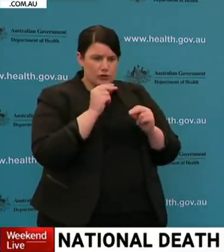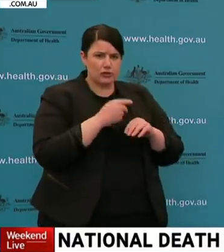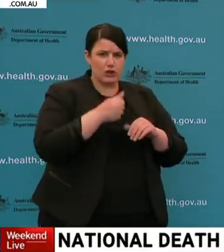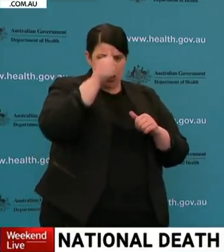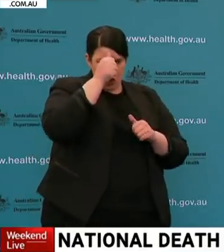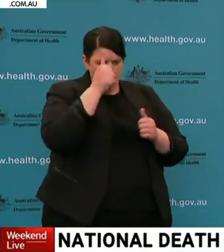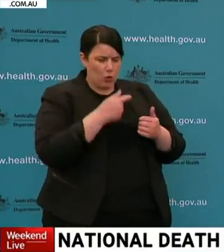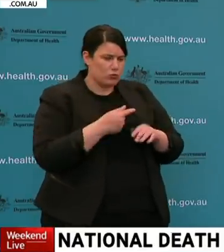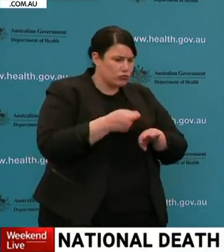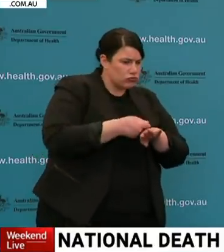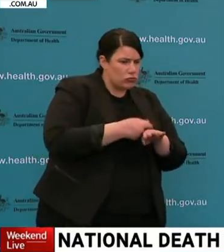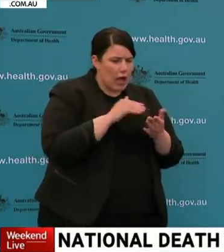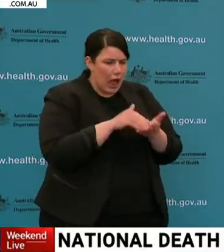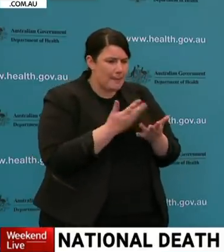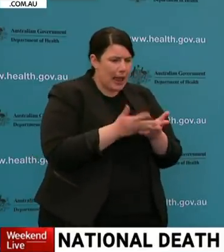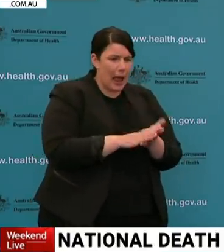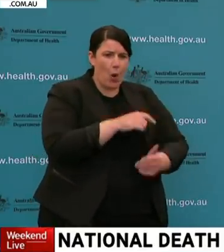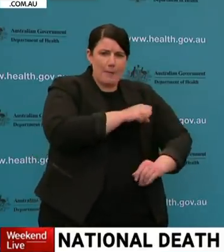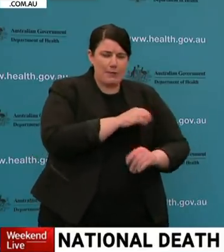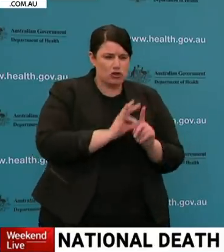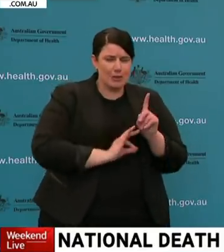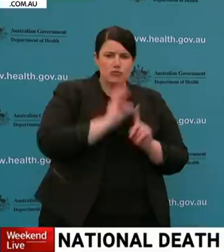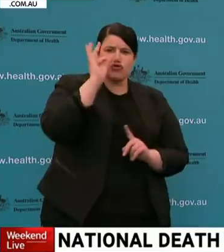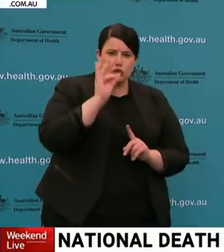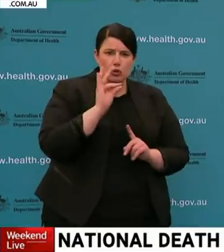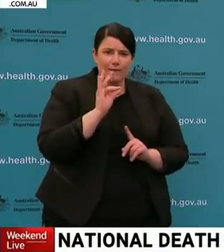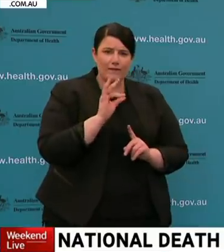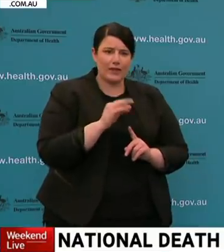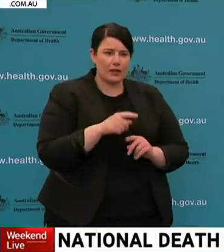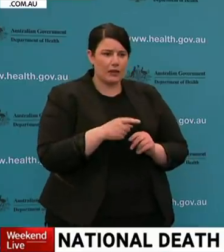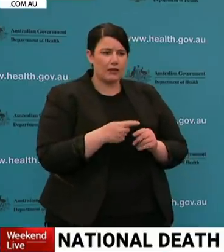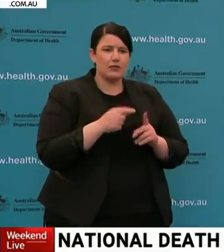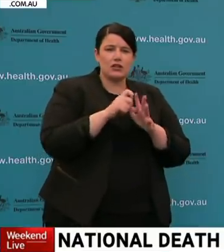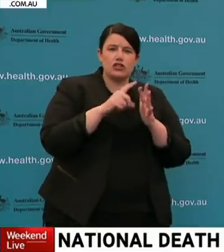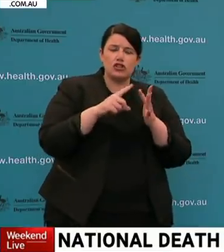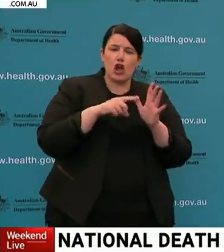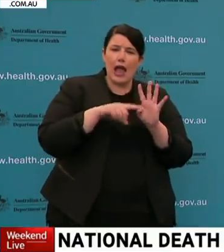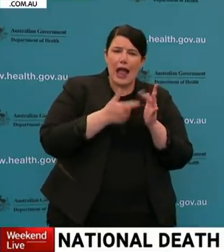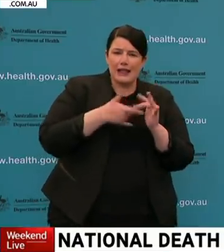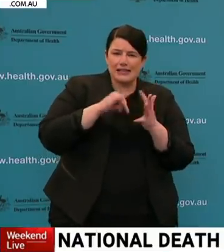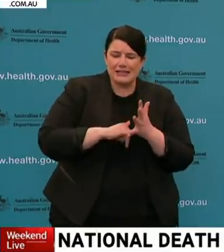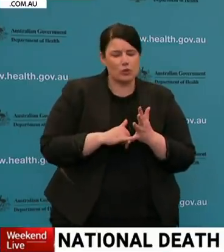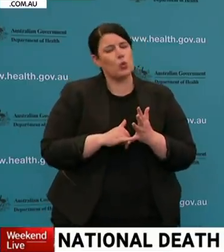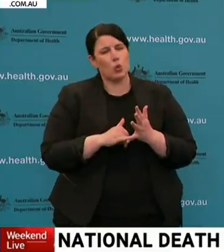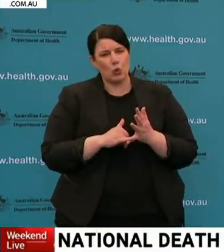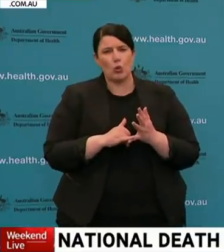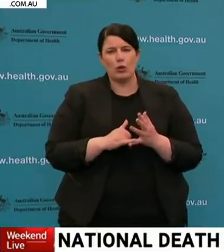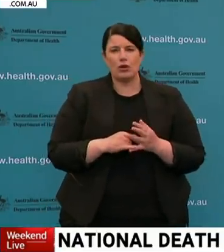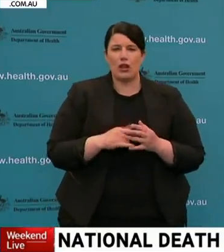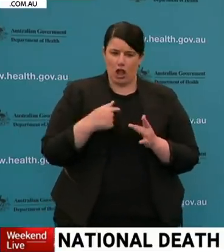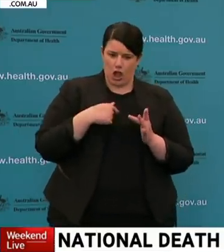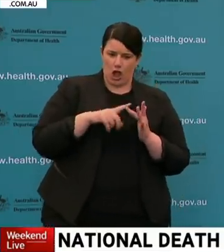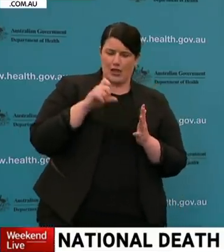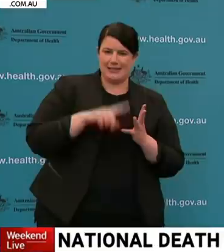intravenous fluids and drugs to improve their blood pressure, the administration of dialysis. These are the things that our Australian intensive